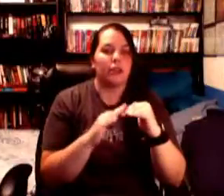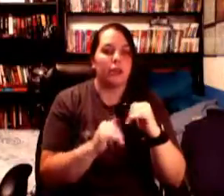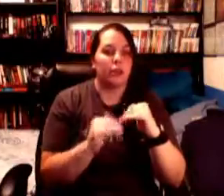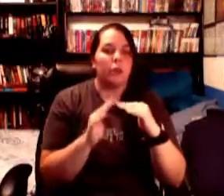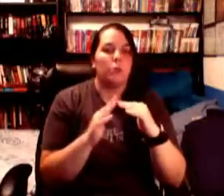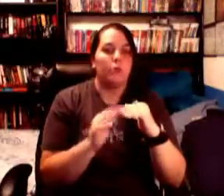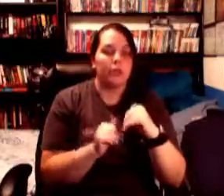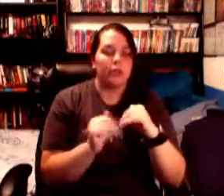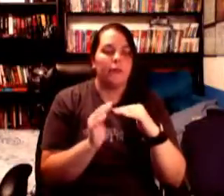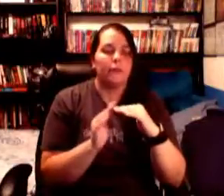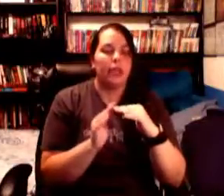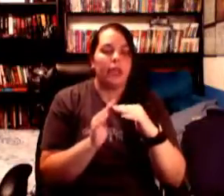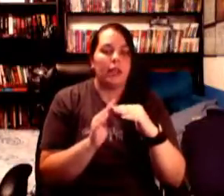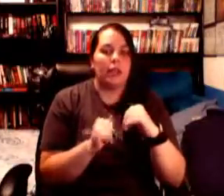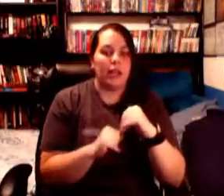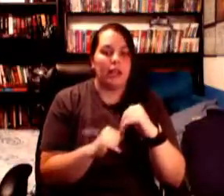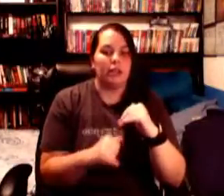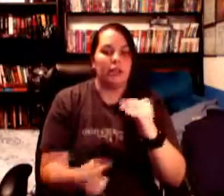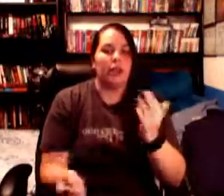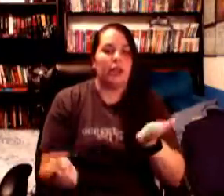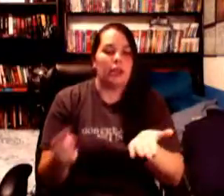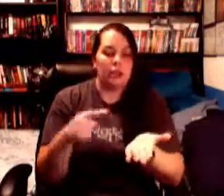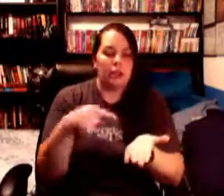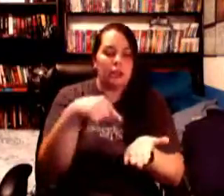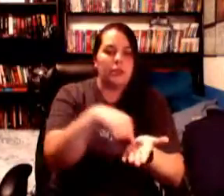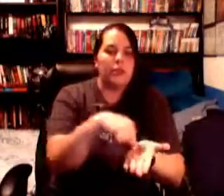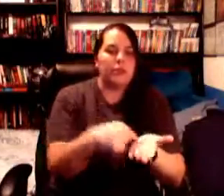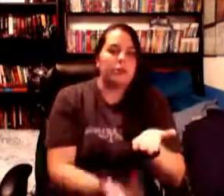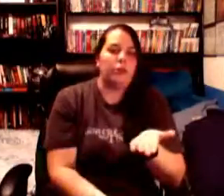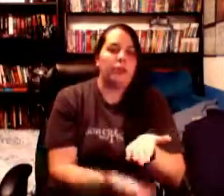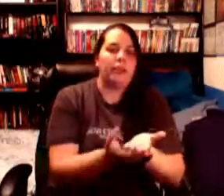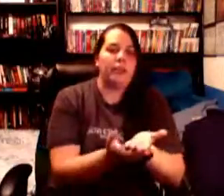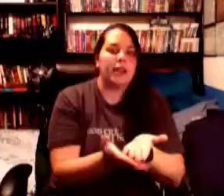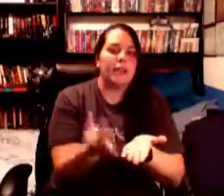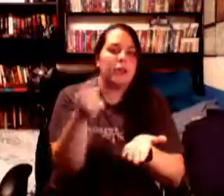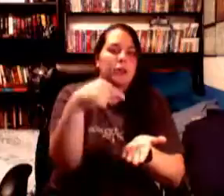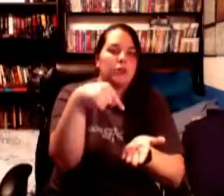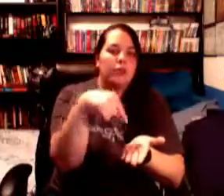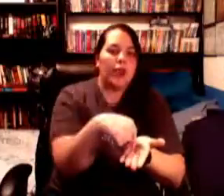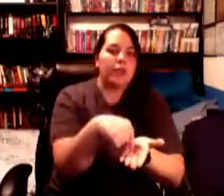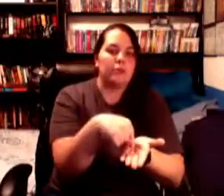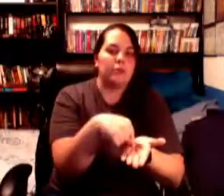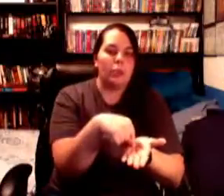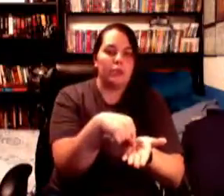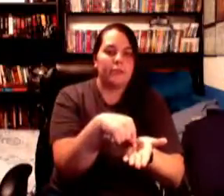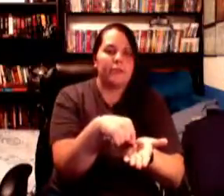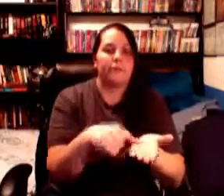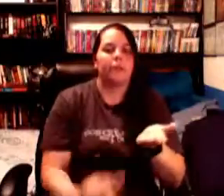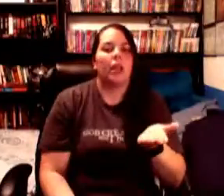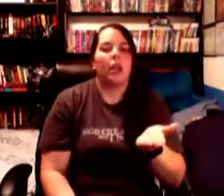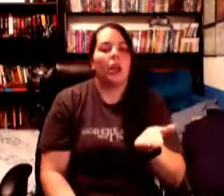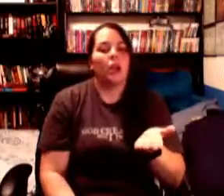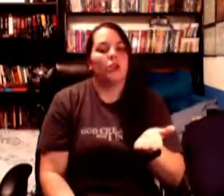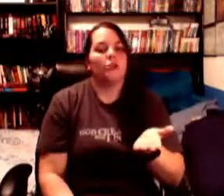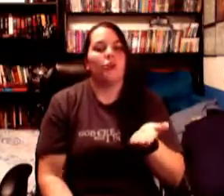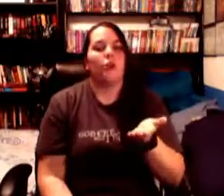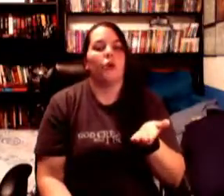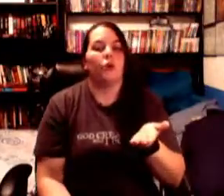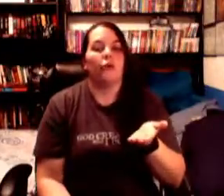of move it. Then this, your left hand is up, your right hand points. So the